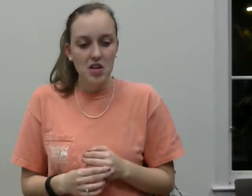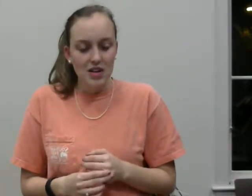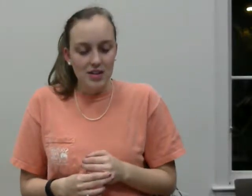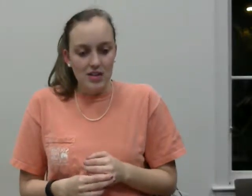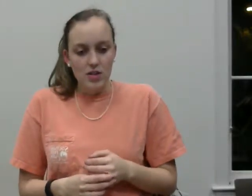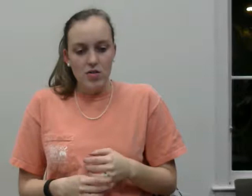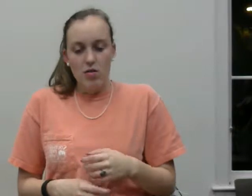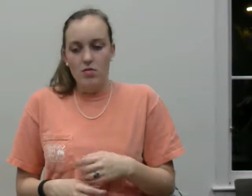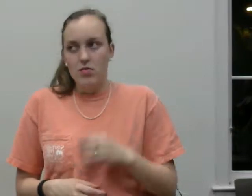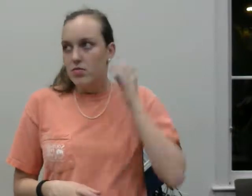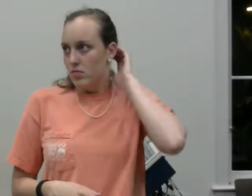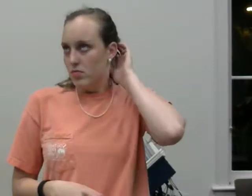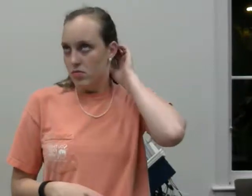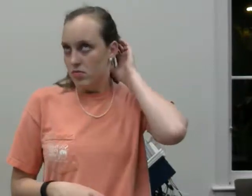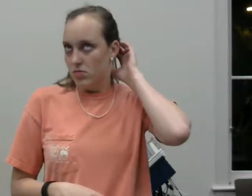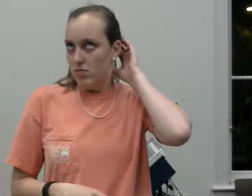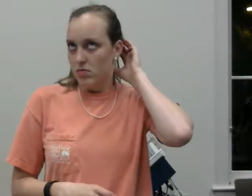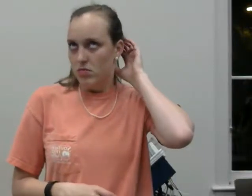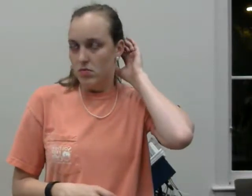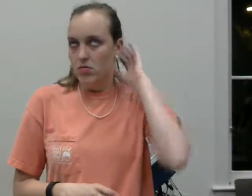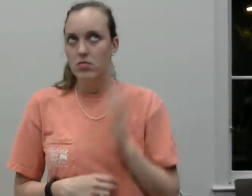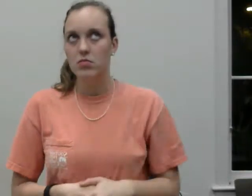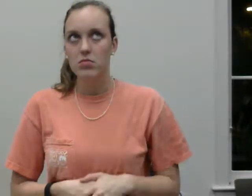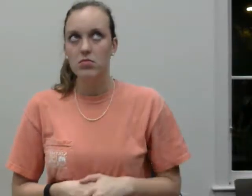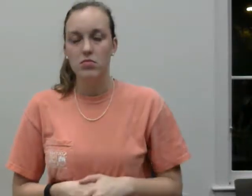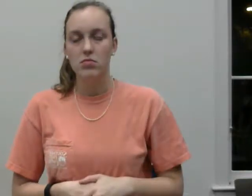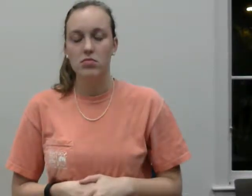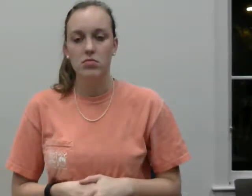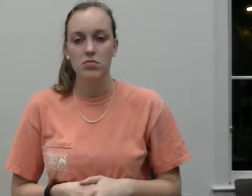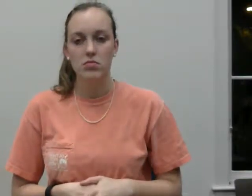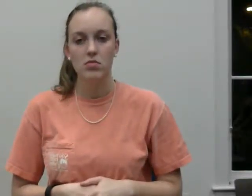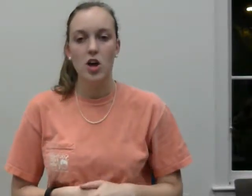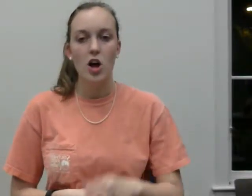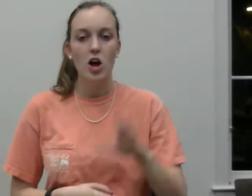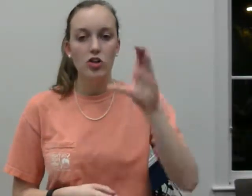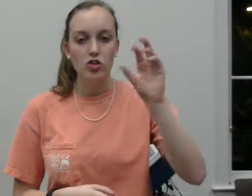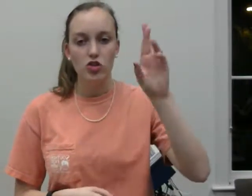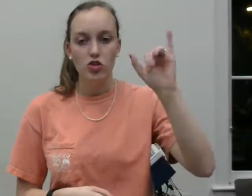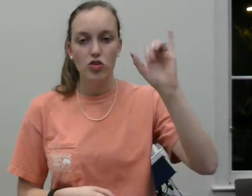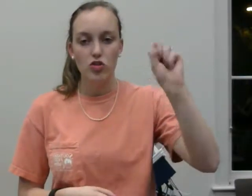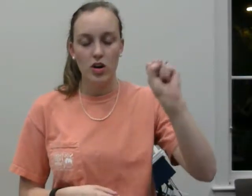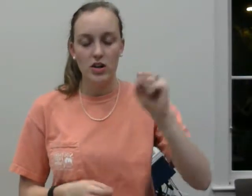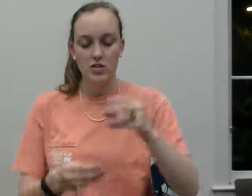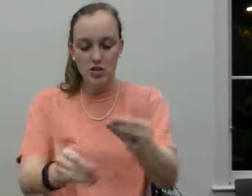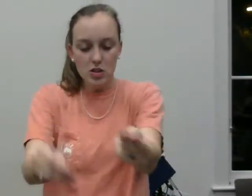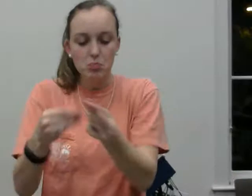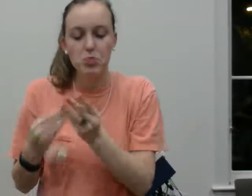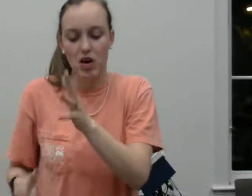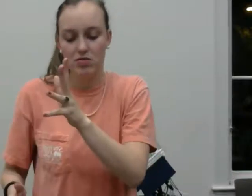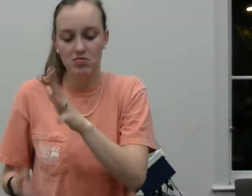George Washington, acting as Herb Brooks, reads the crisis to the American Army before the battles